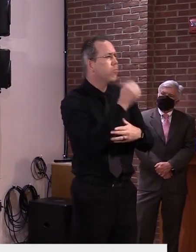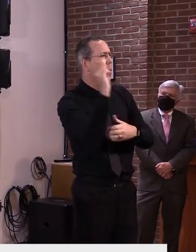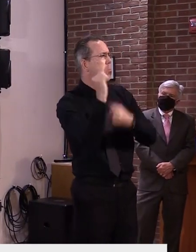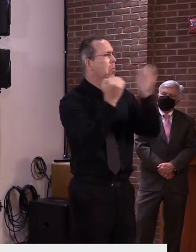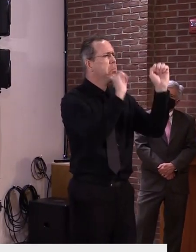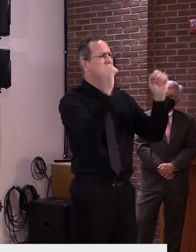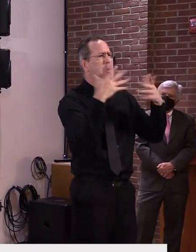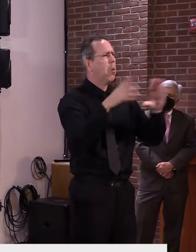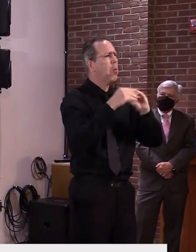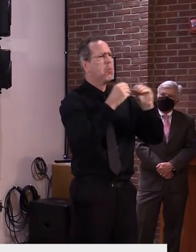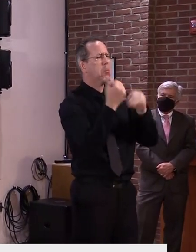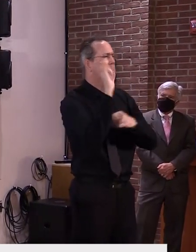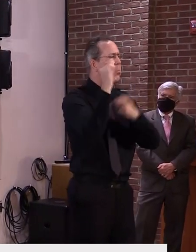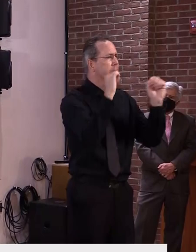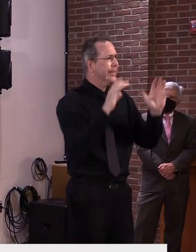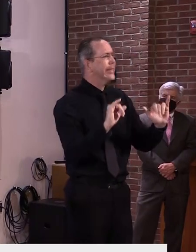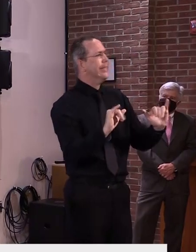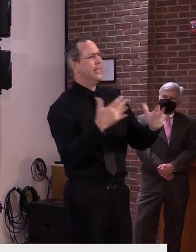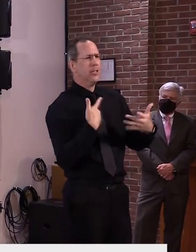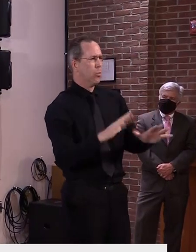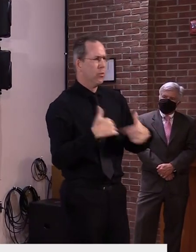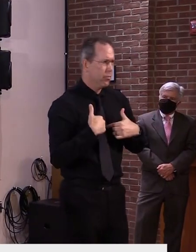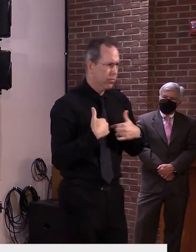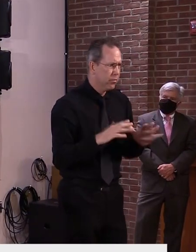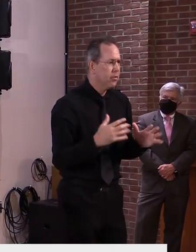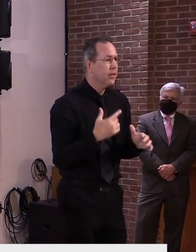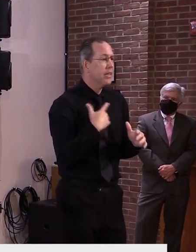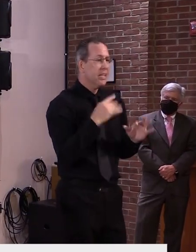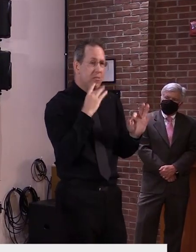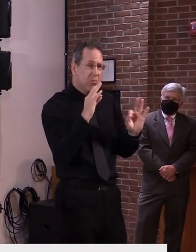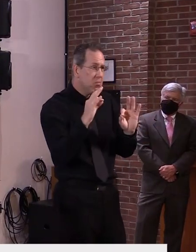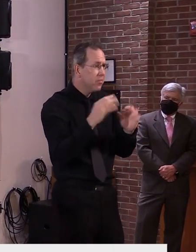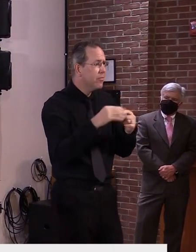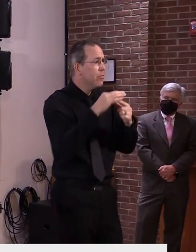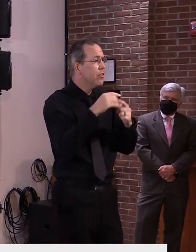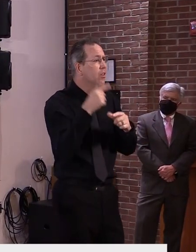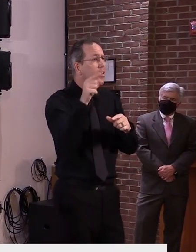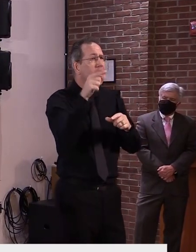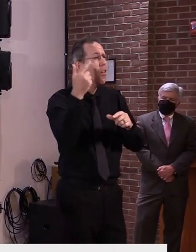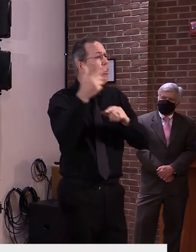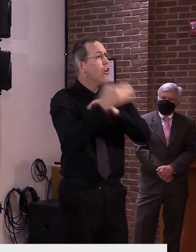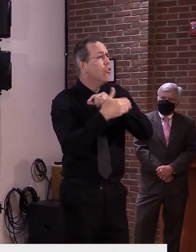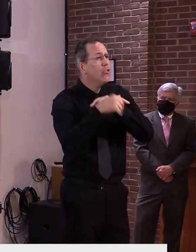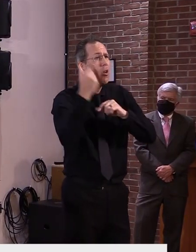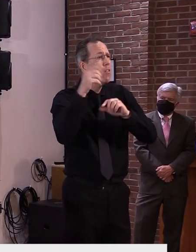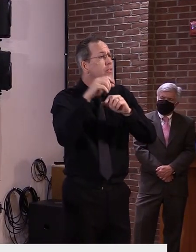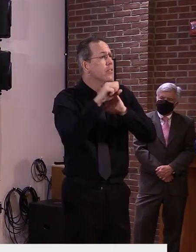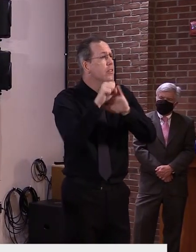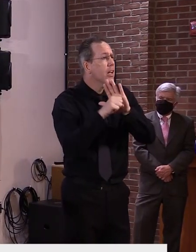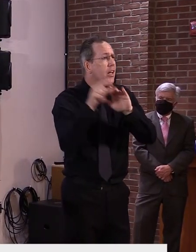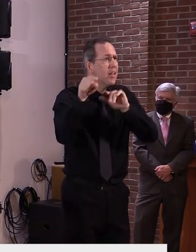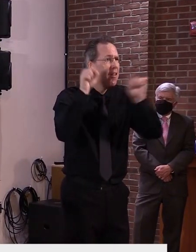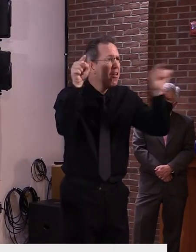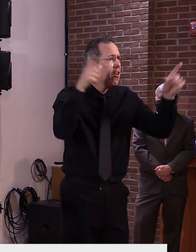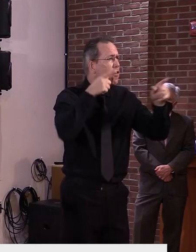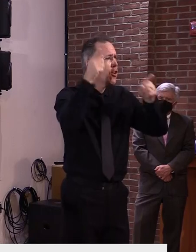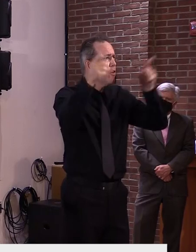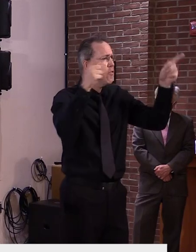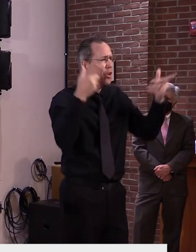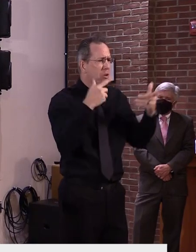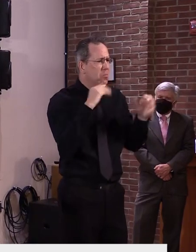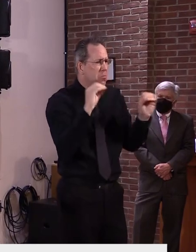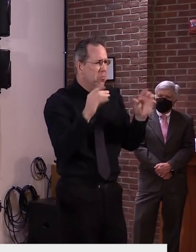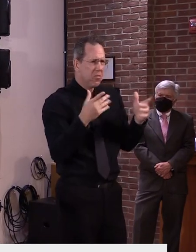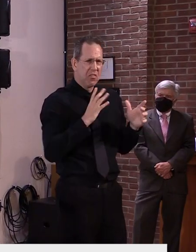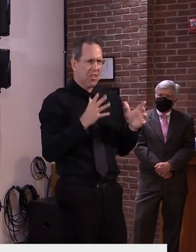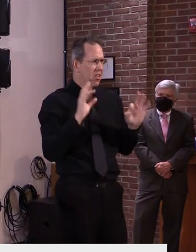areas, the data hasn't yet supported a change to the status quo. And while that still may be the case,